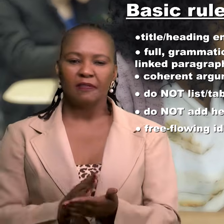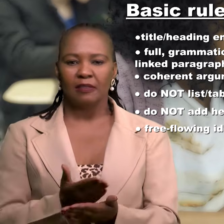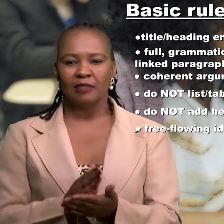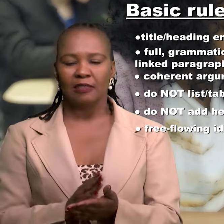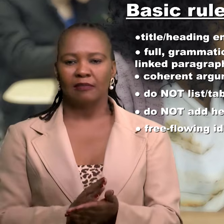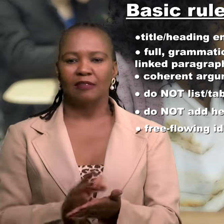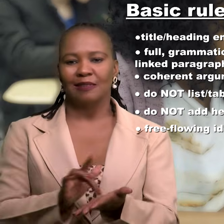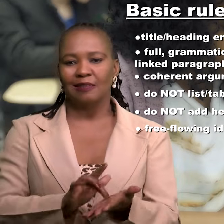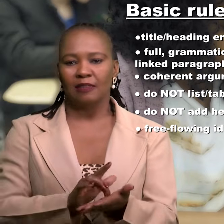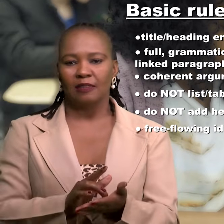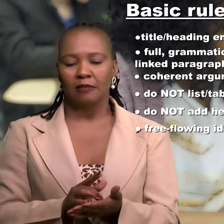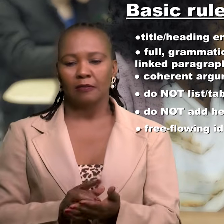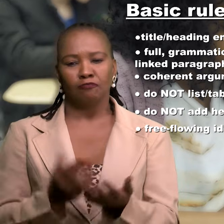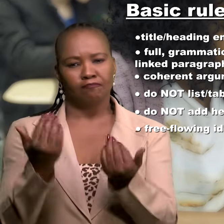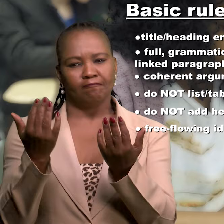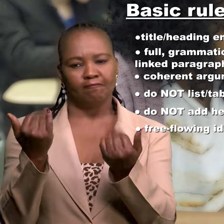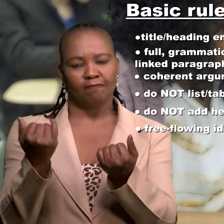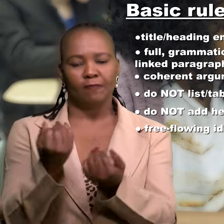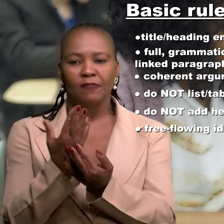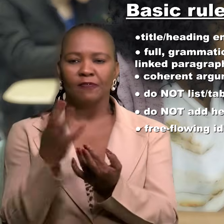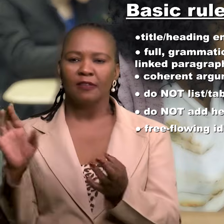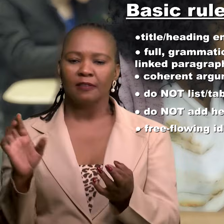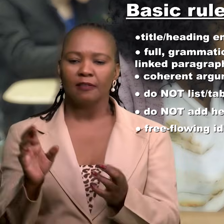free-flowing ideas from a simple topic.